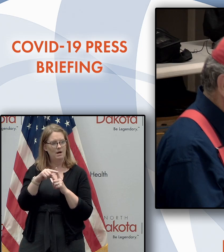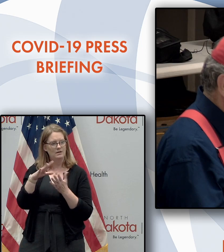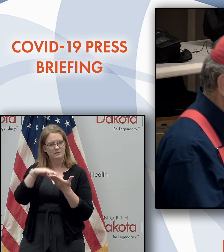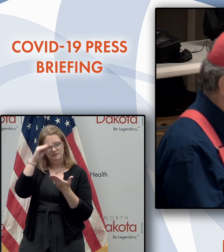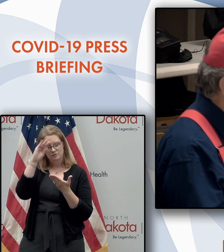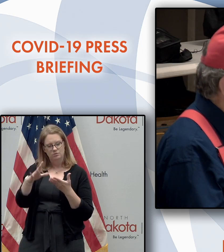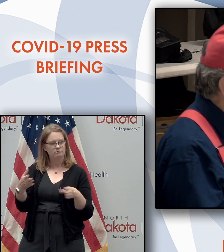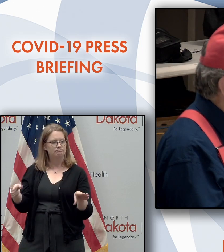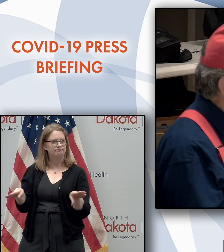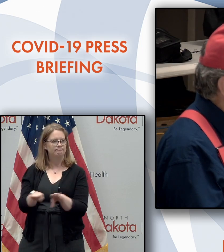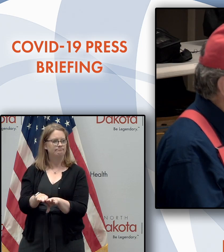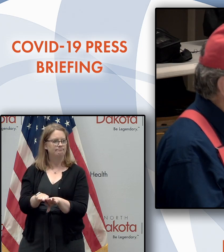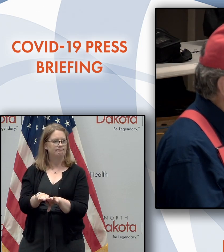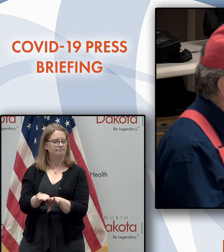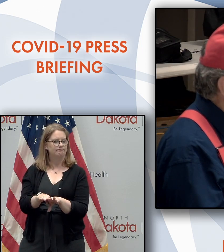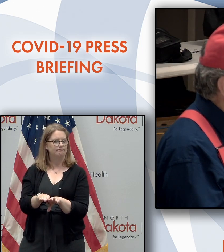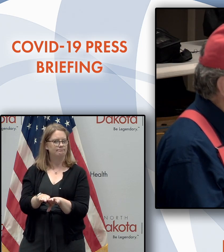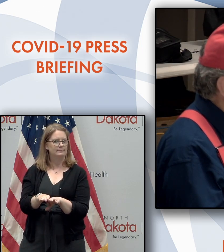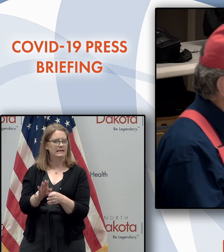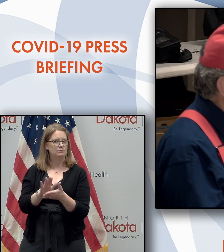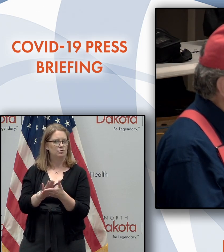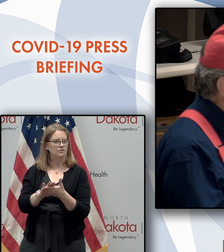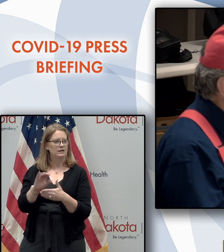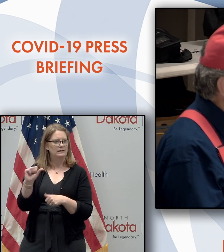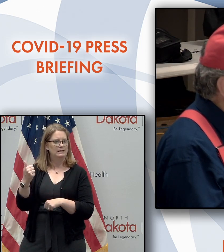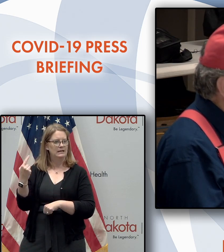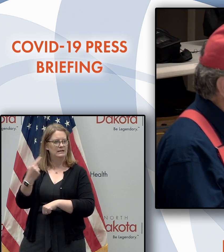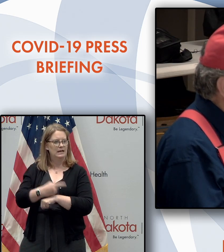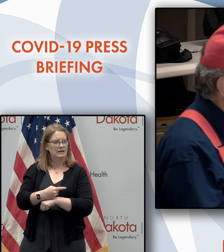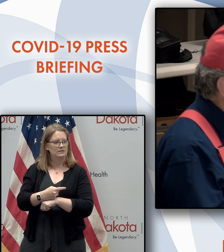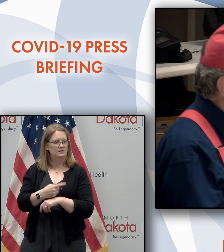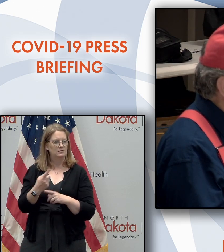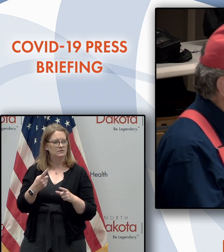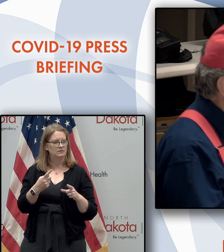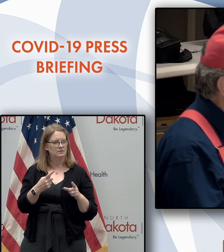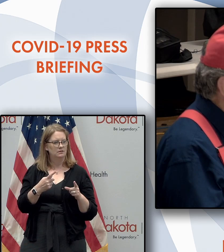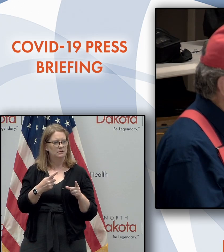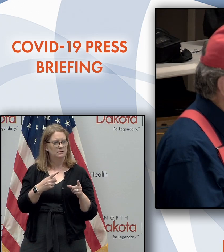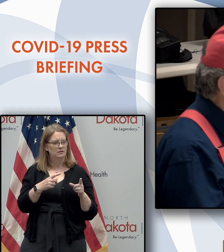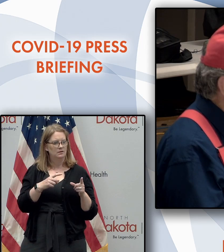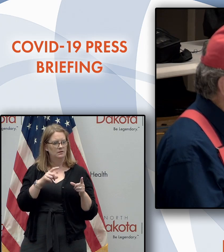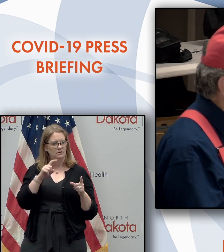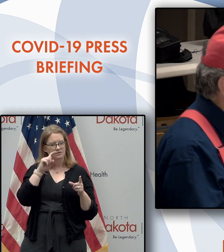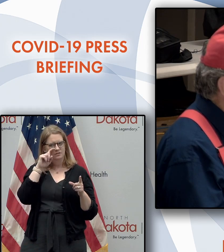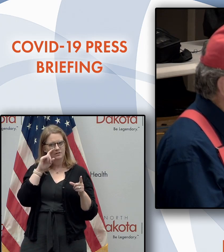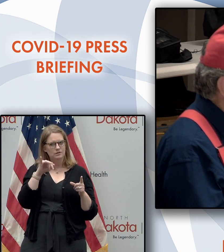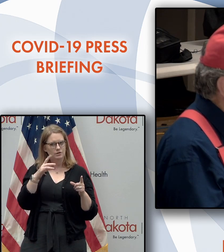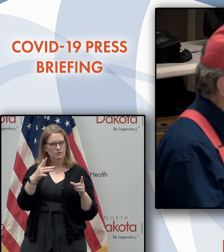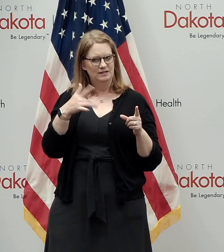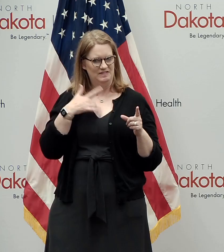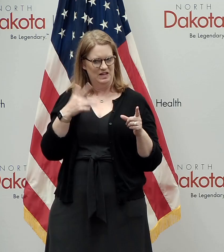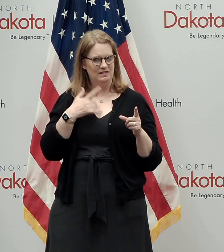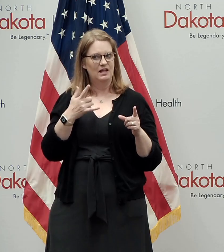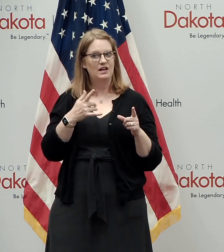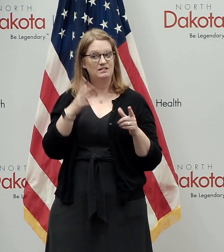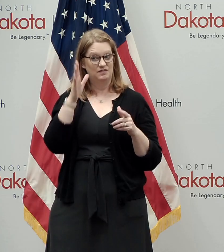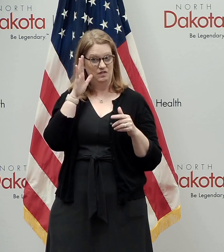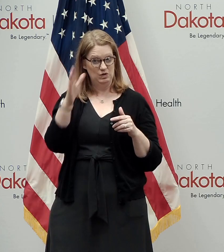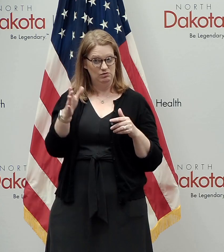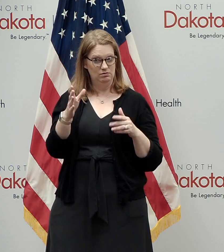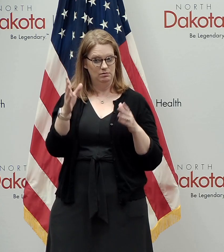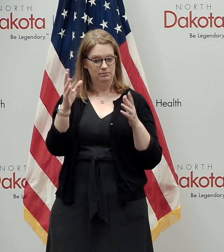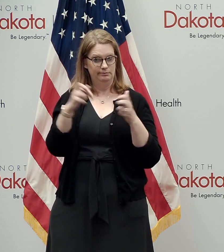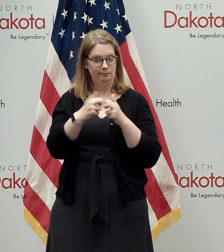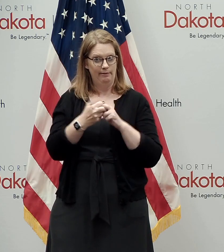student test for 10 days. Are you foreseeing some real trouble ahead? Well, I think